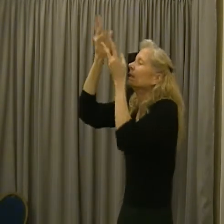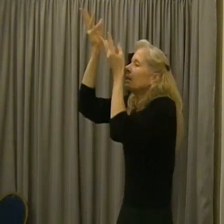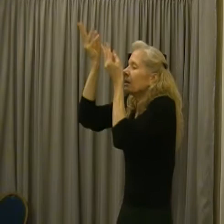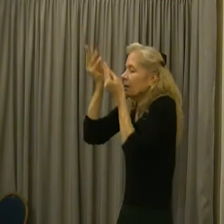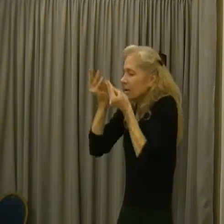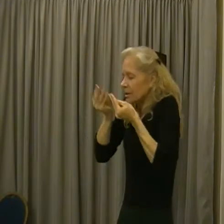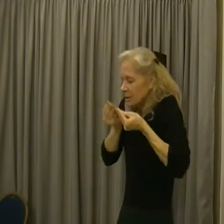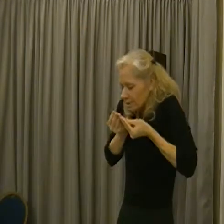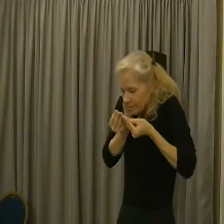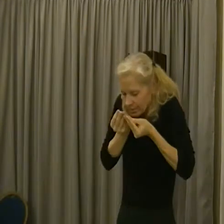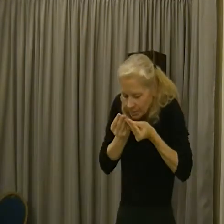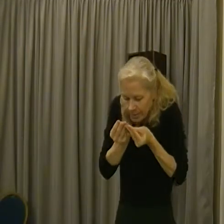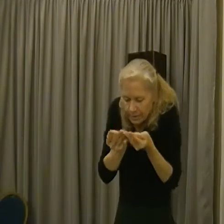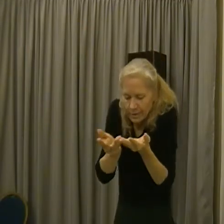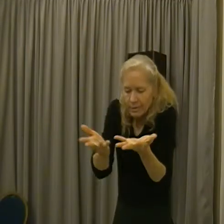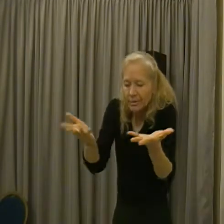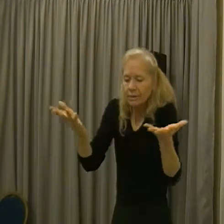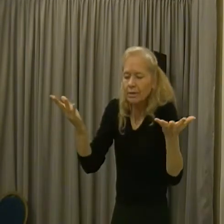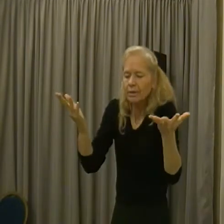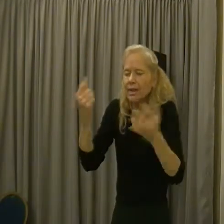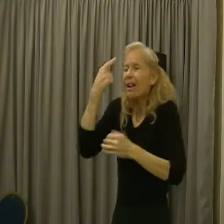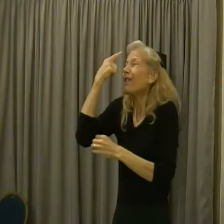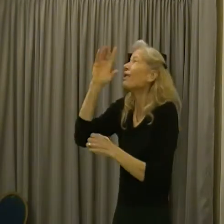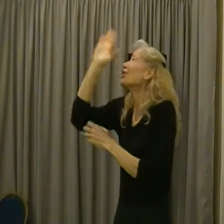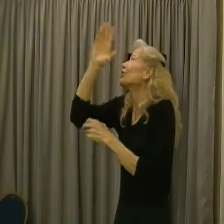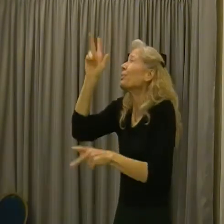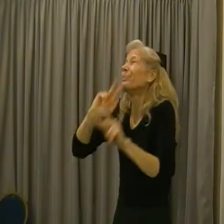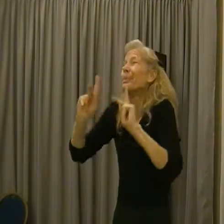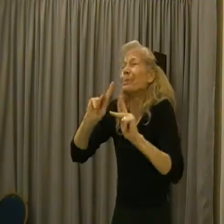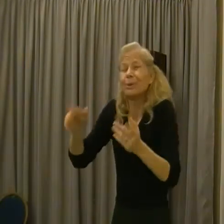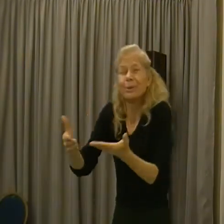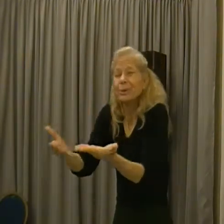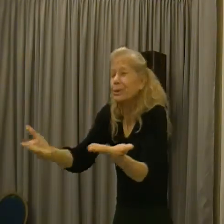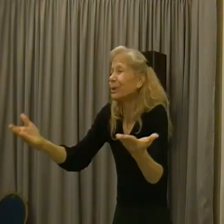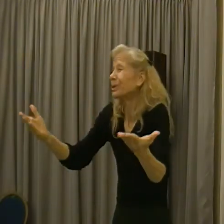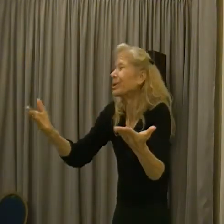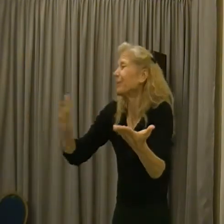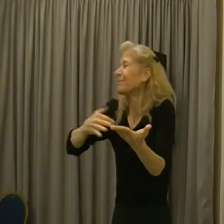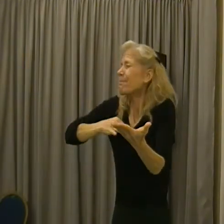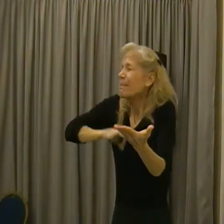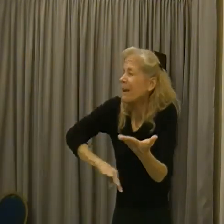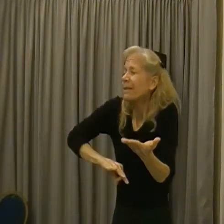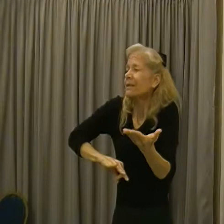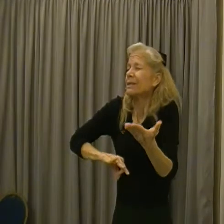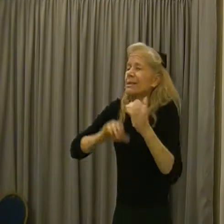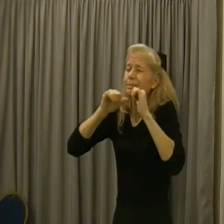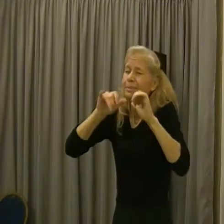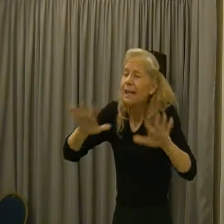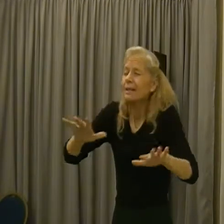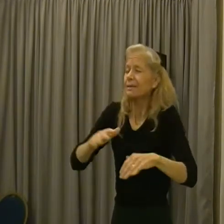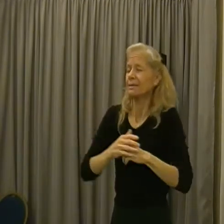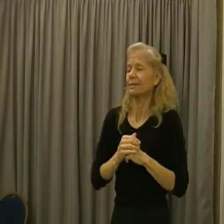edified. Please help us, dear God. Fill my dear life with your Spirit. for laying the message